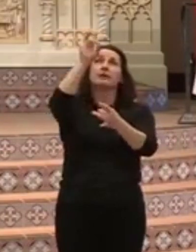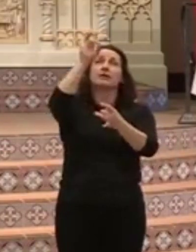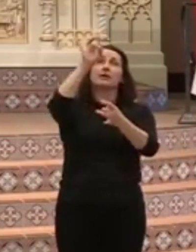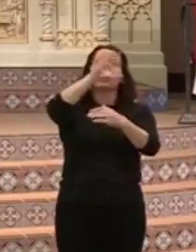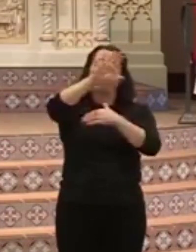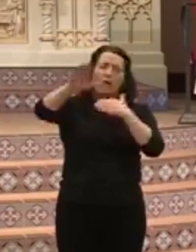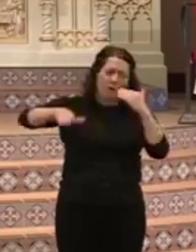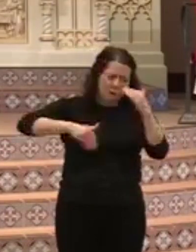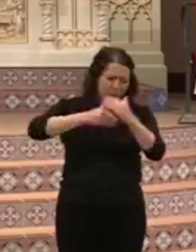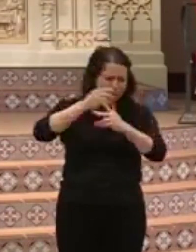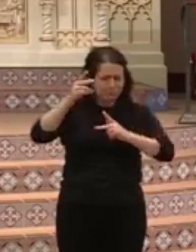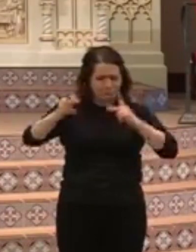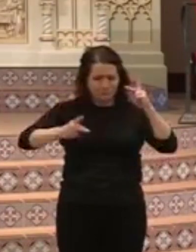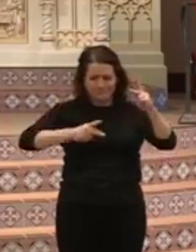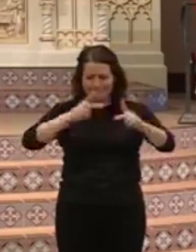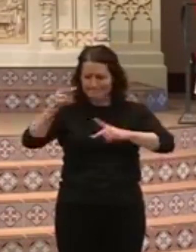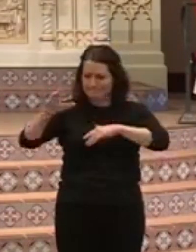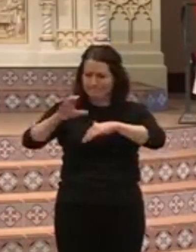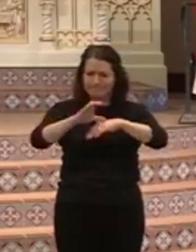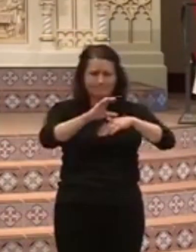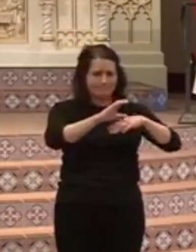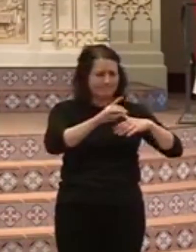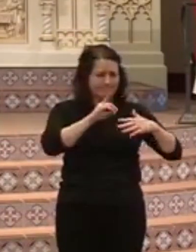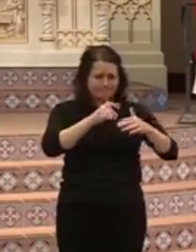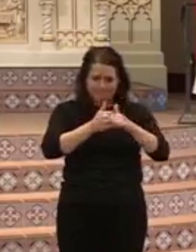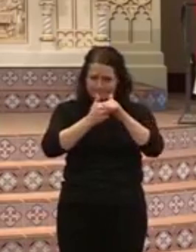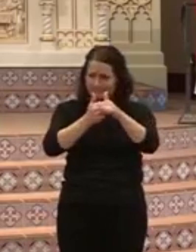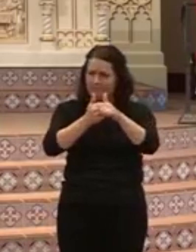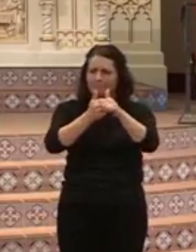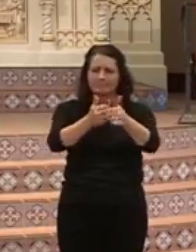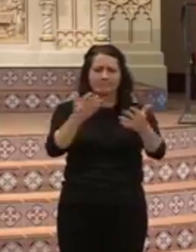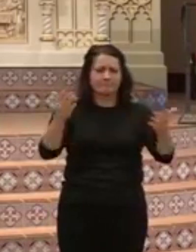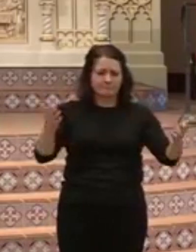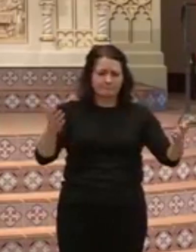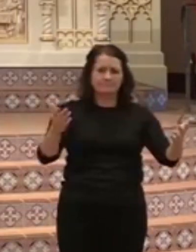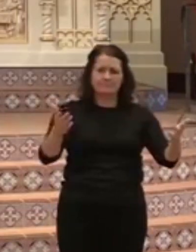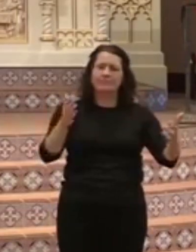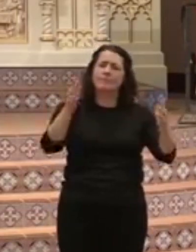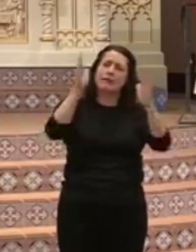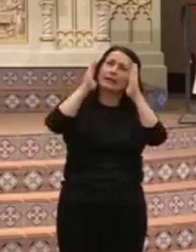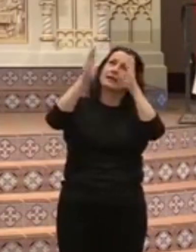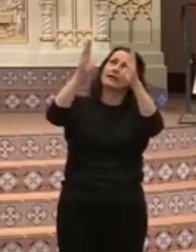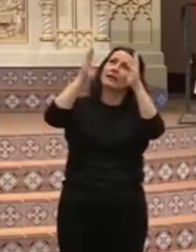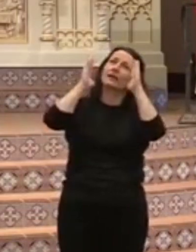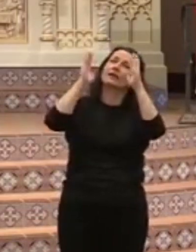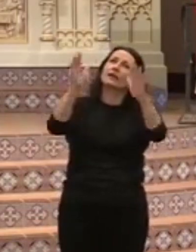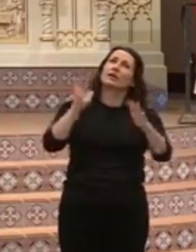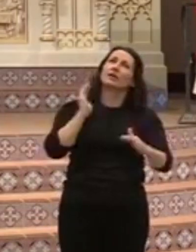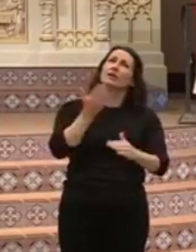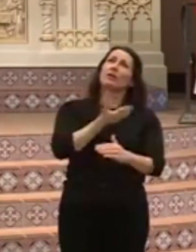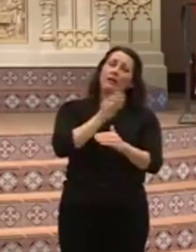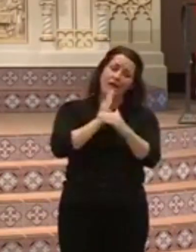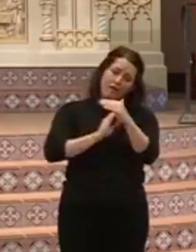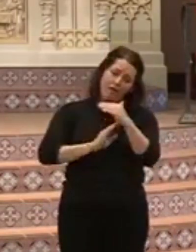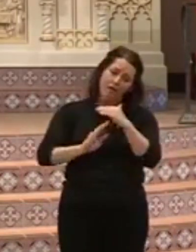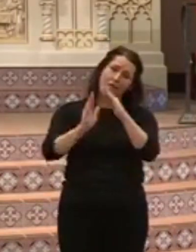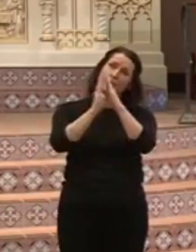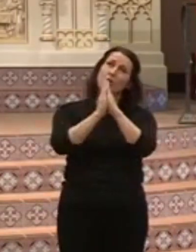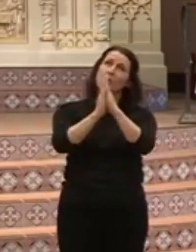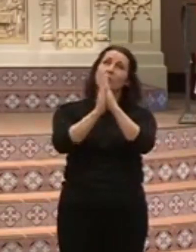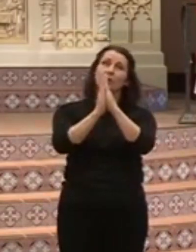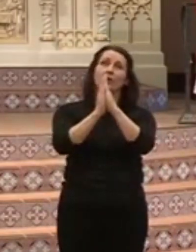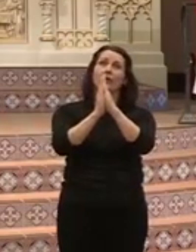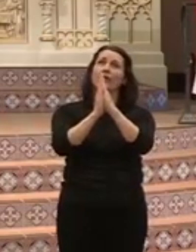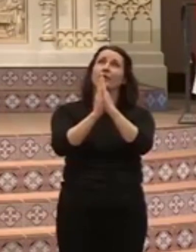is sanctified and governed, hear our humble prayer for your ministers,